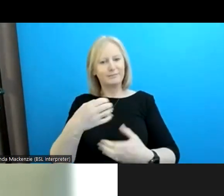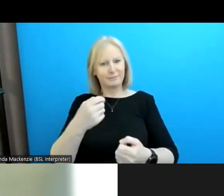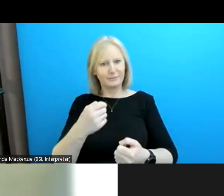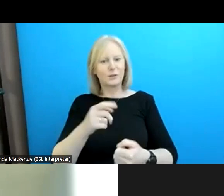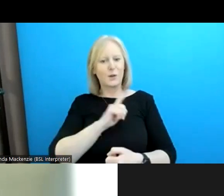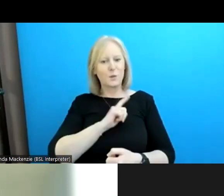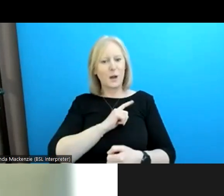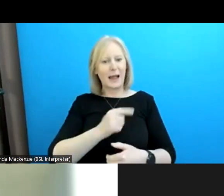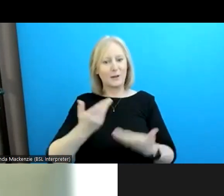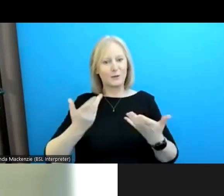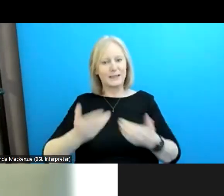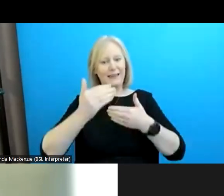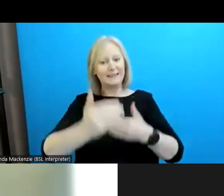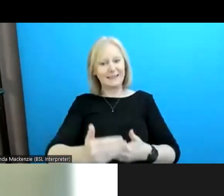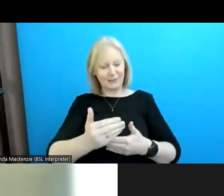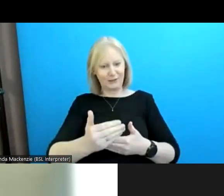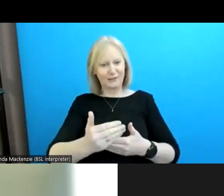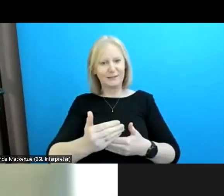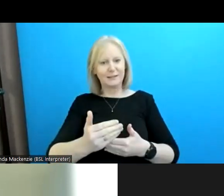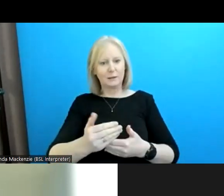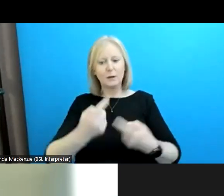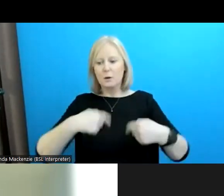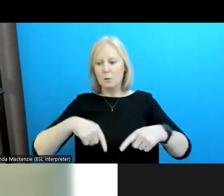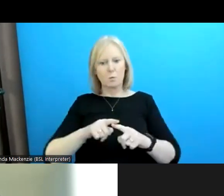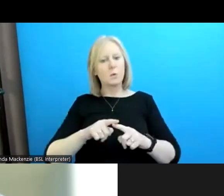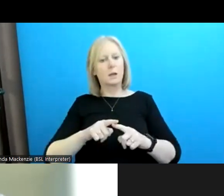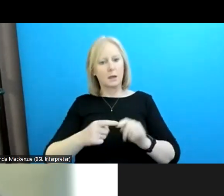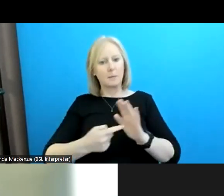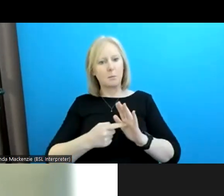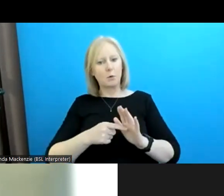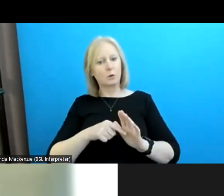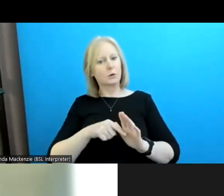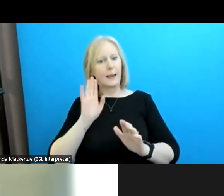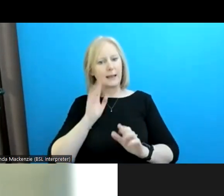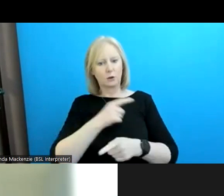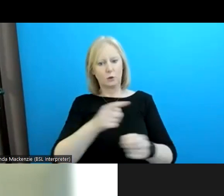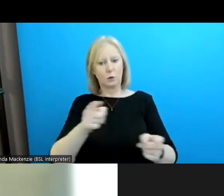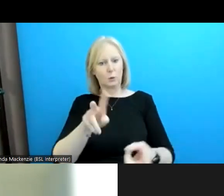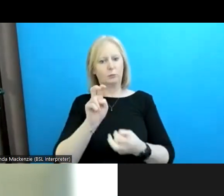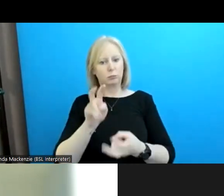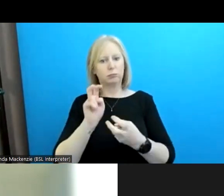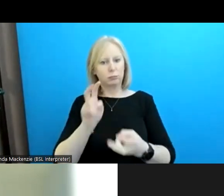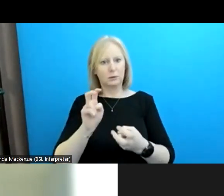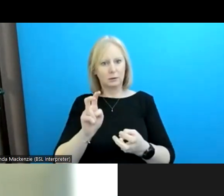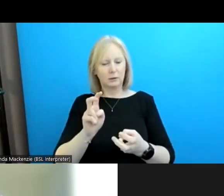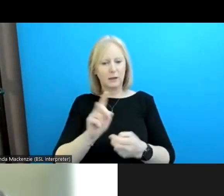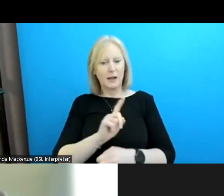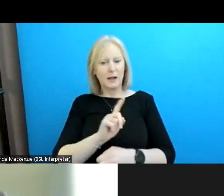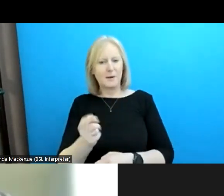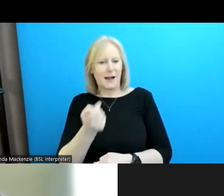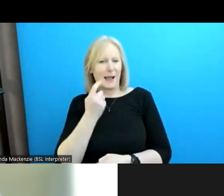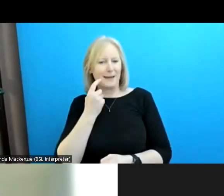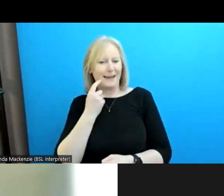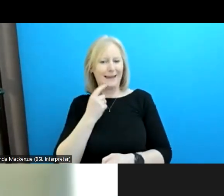session today. And we're all here to listen. Of course, that would just be taking the easy route out of me chatting to you, wouldn't